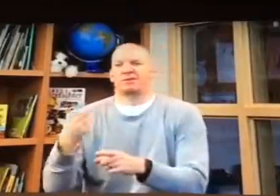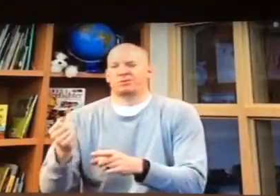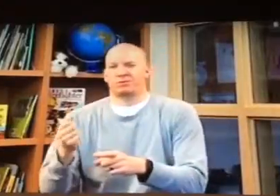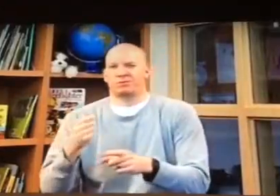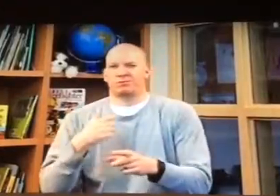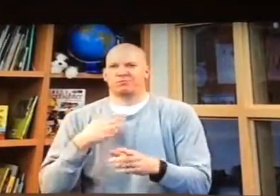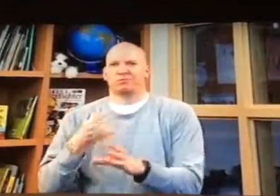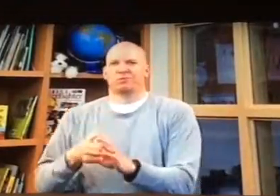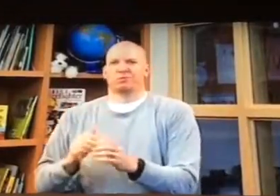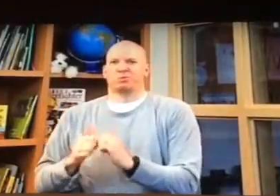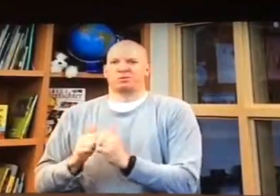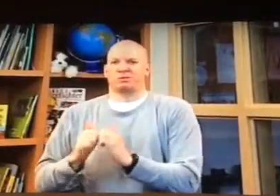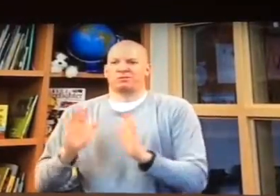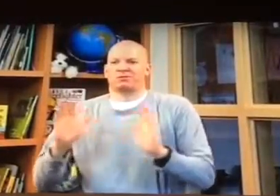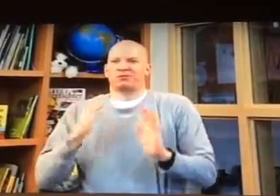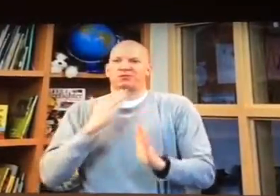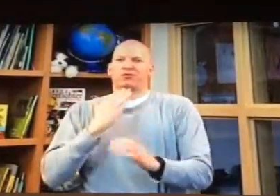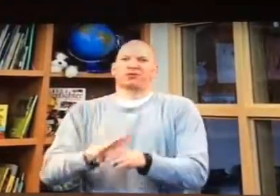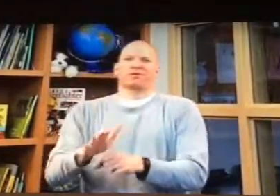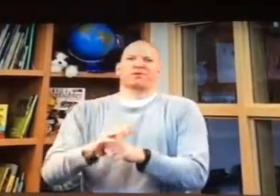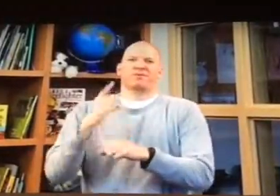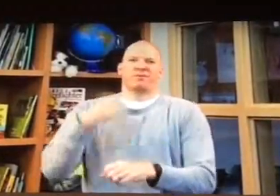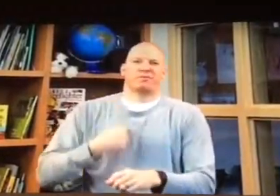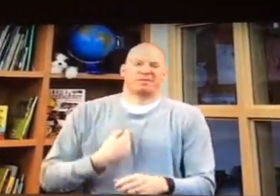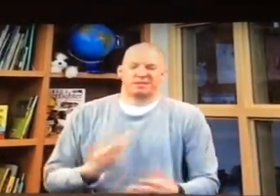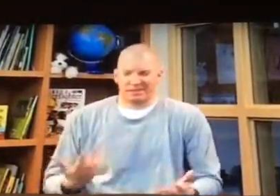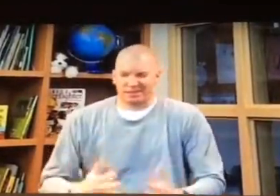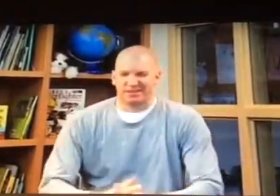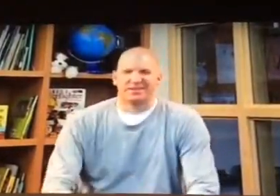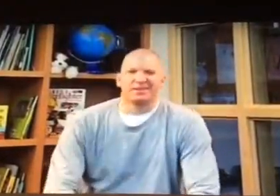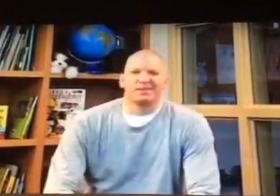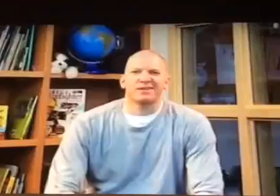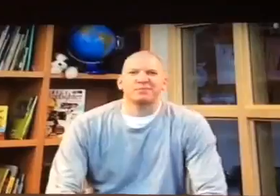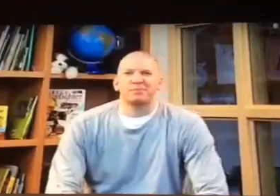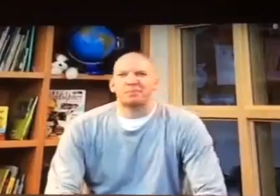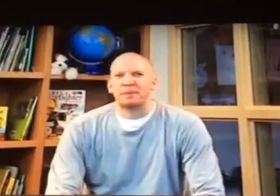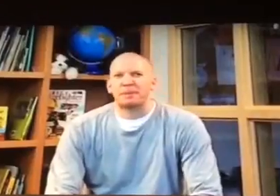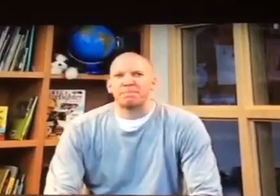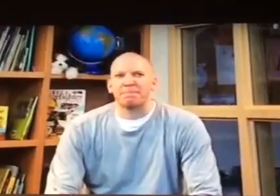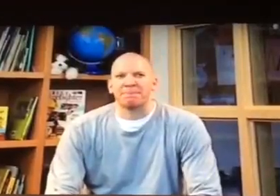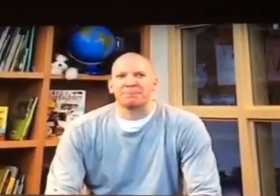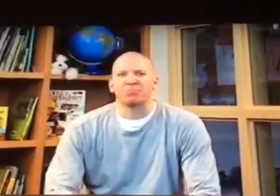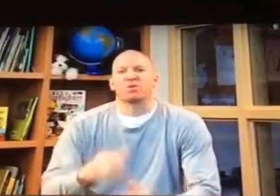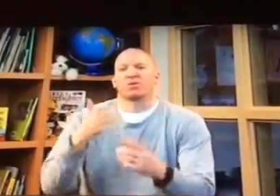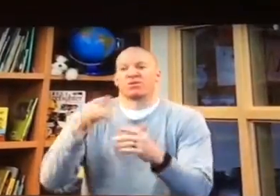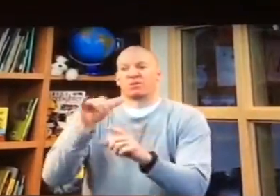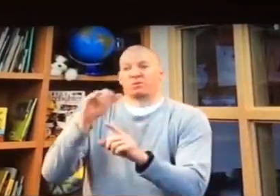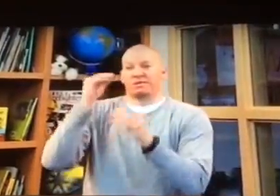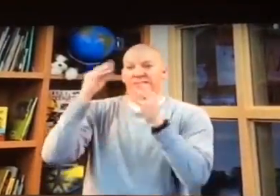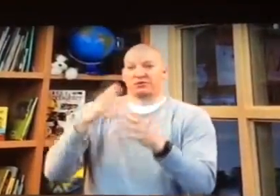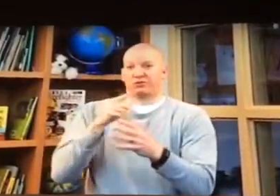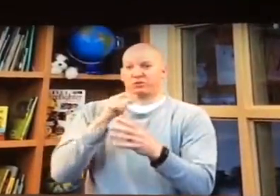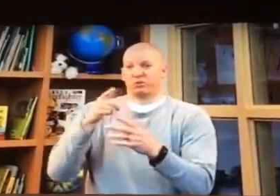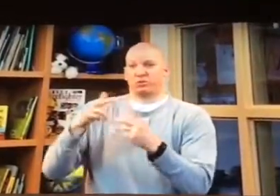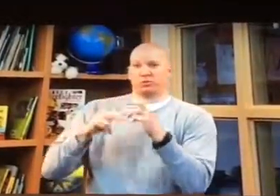in class, uh, but in high school, that was good enough for me with the sports aspect of it. That's where I would tend to be